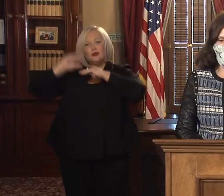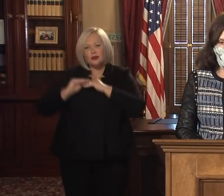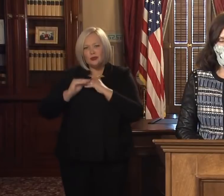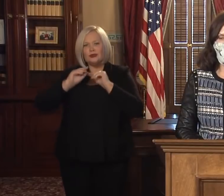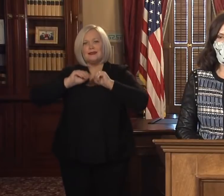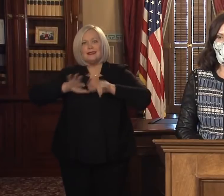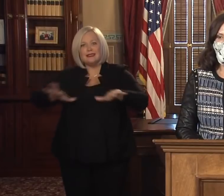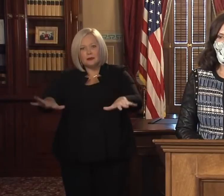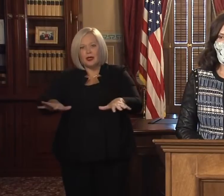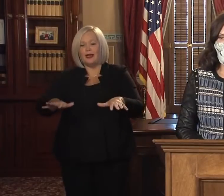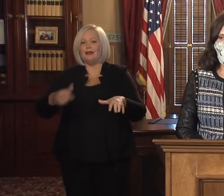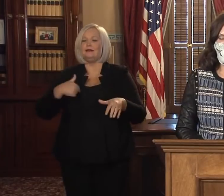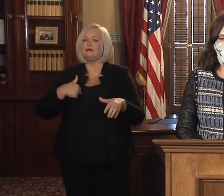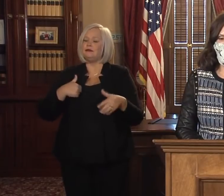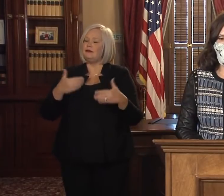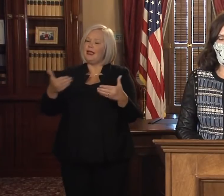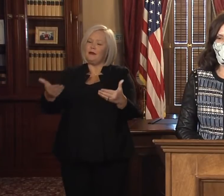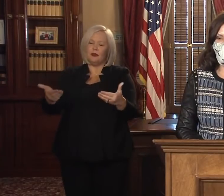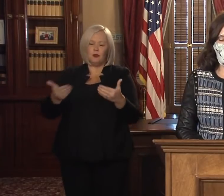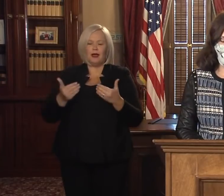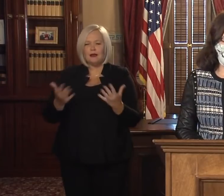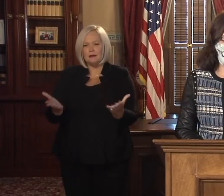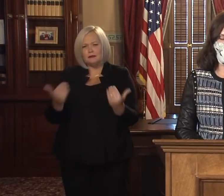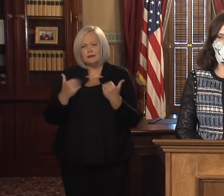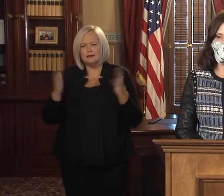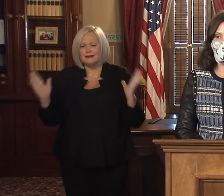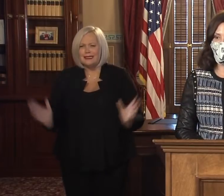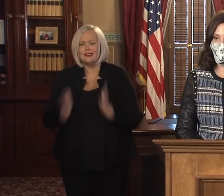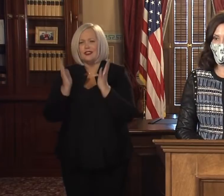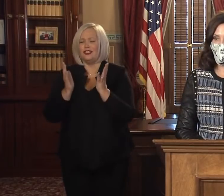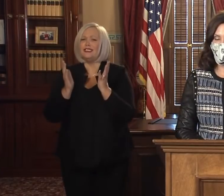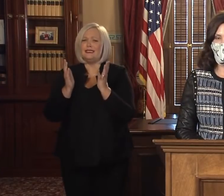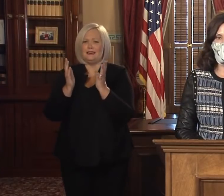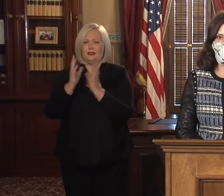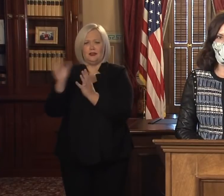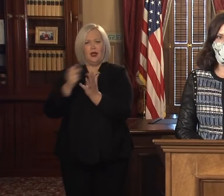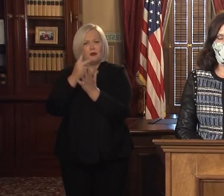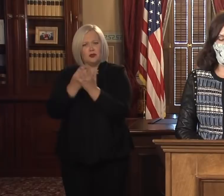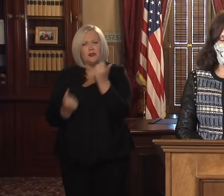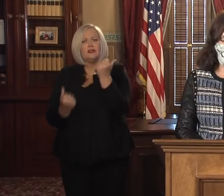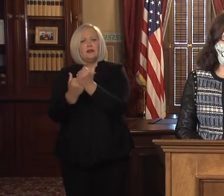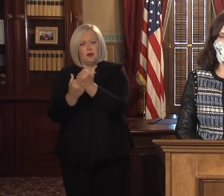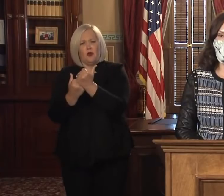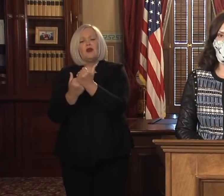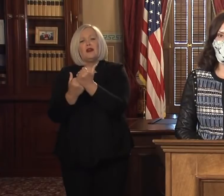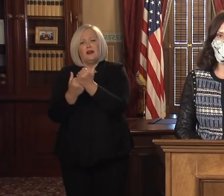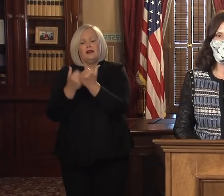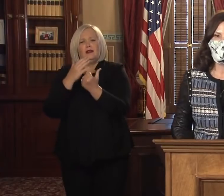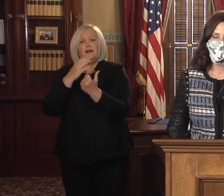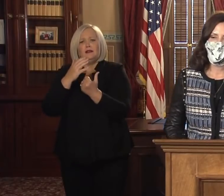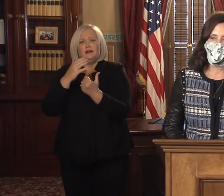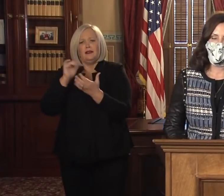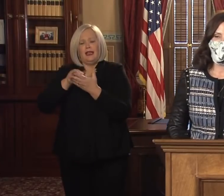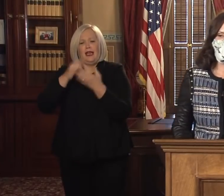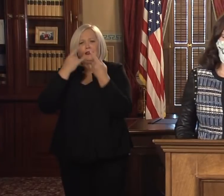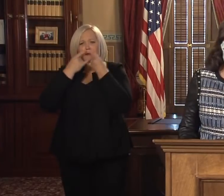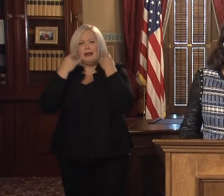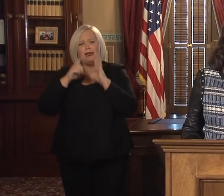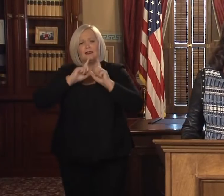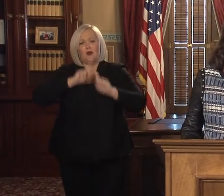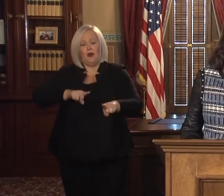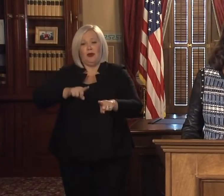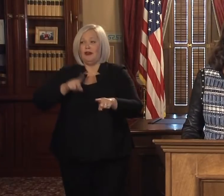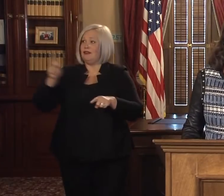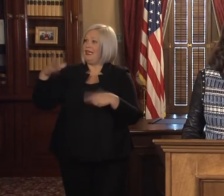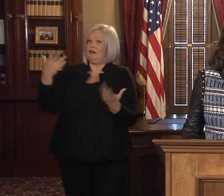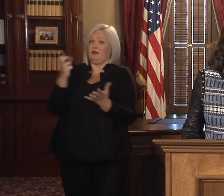would welcome codification. The legislature has codified a lot of my other executive orders, and I'm glad for that. But I